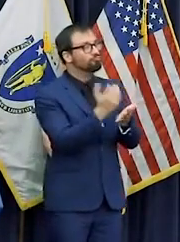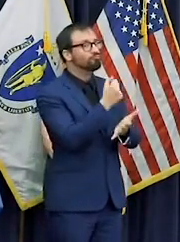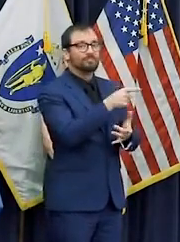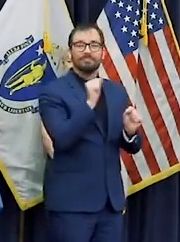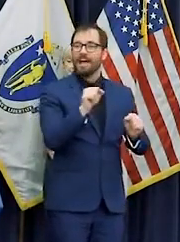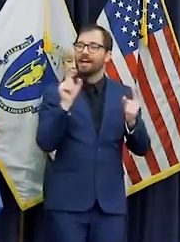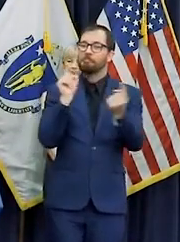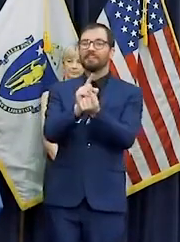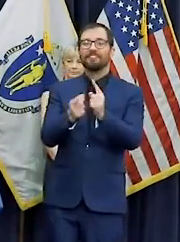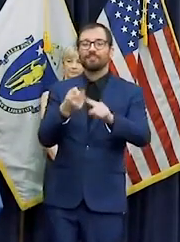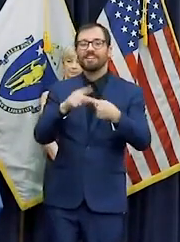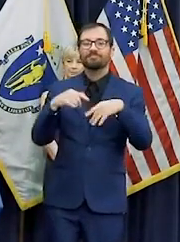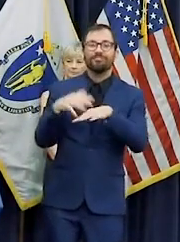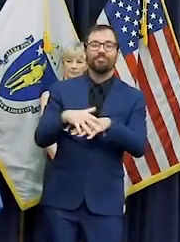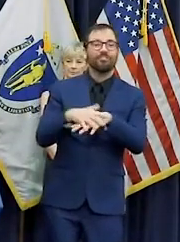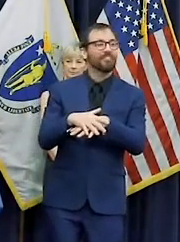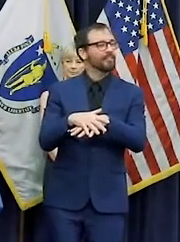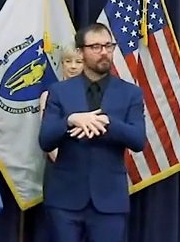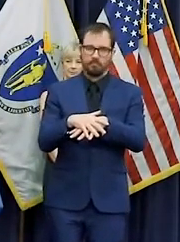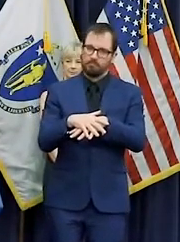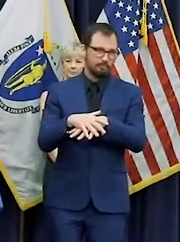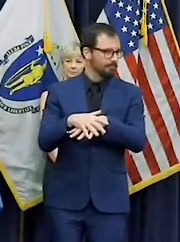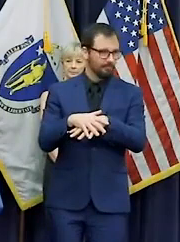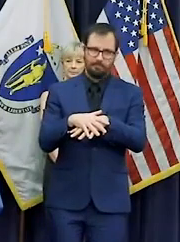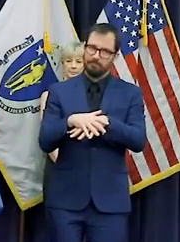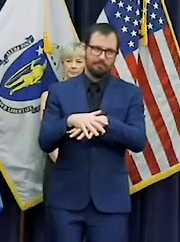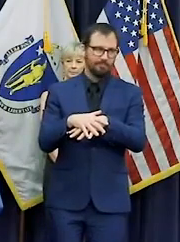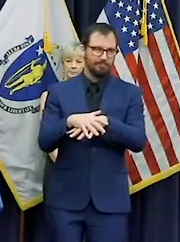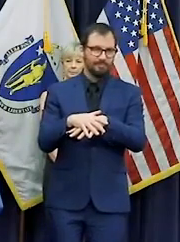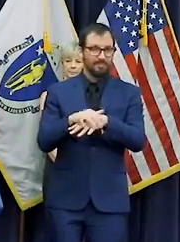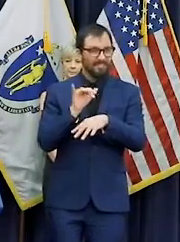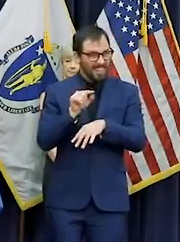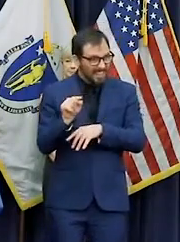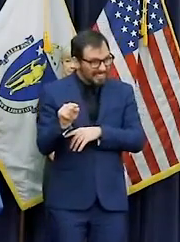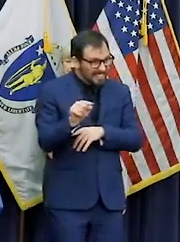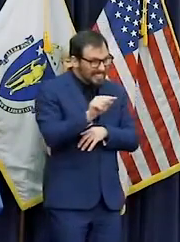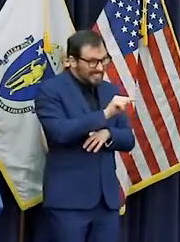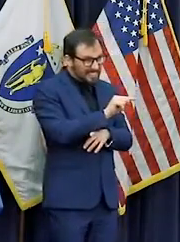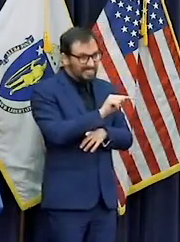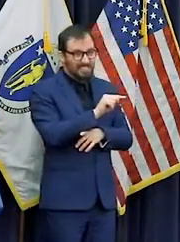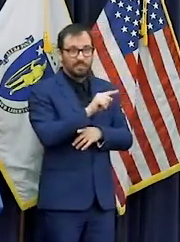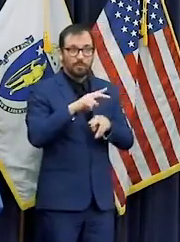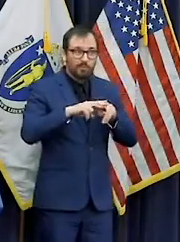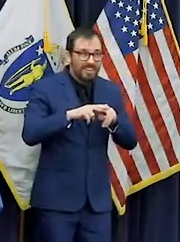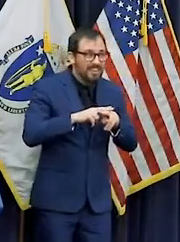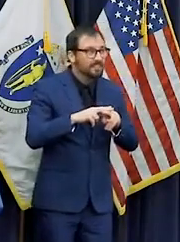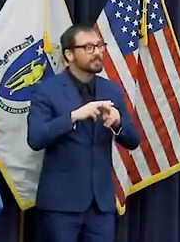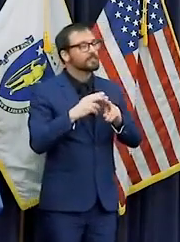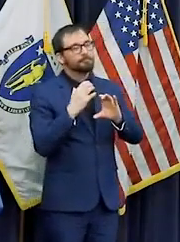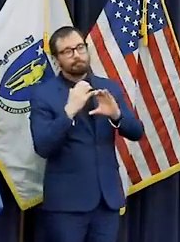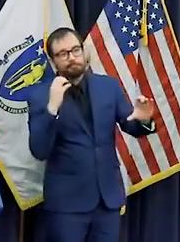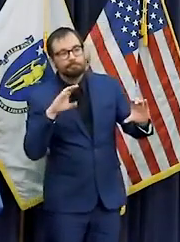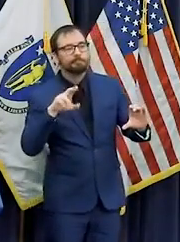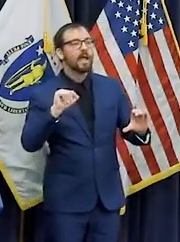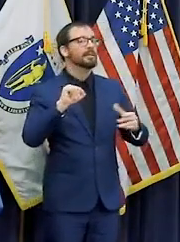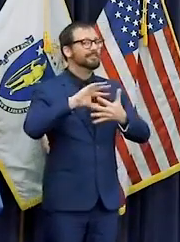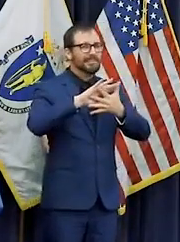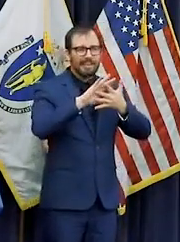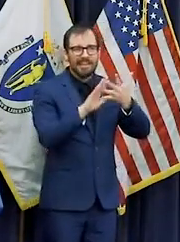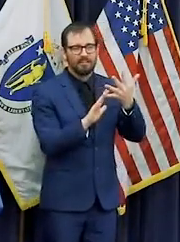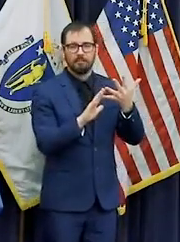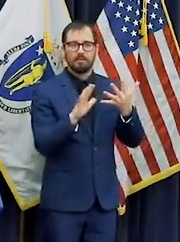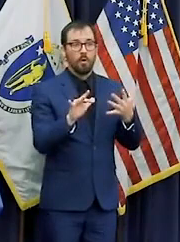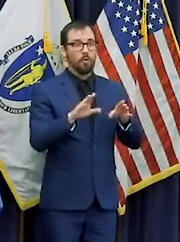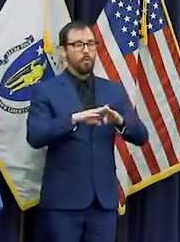to essential services and activities, we can not only slow the spread of the virus, but better protect our healthcare workers, our grocery